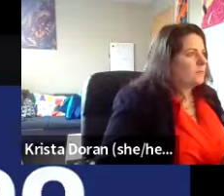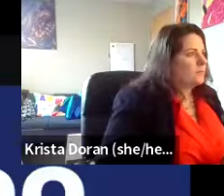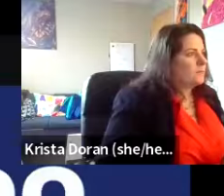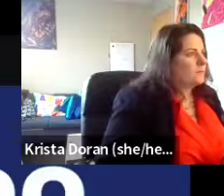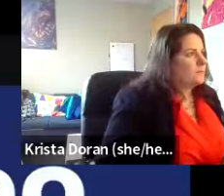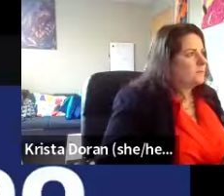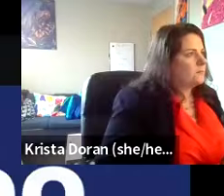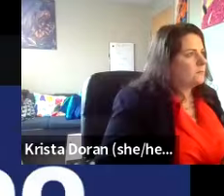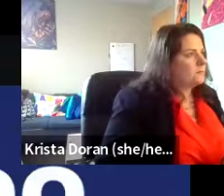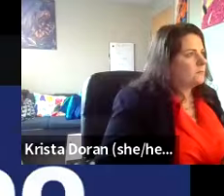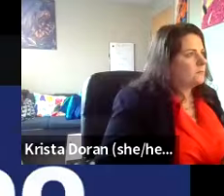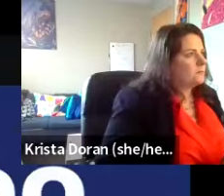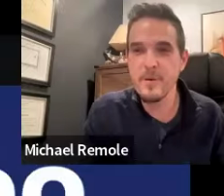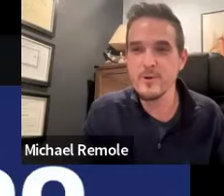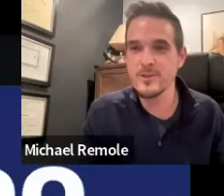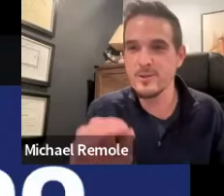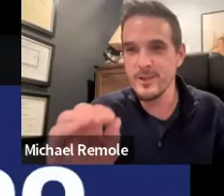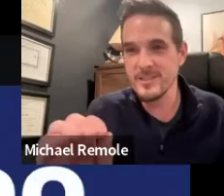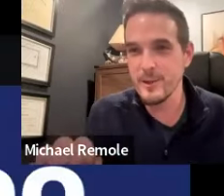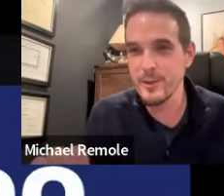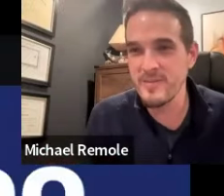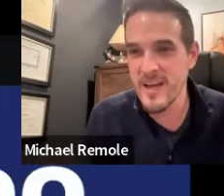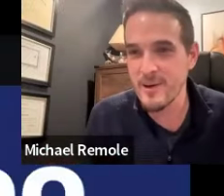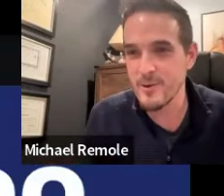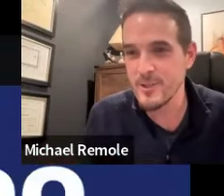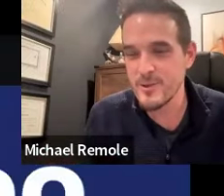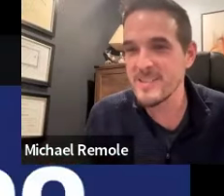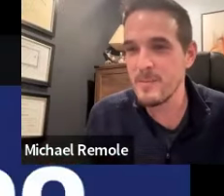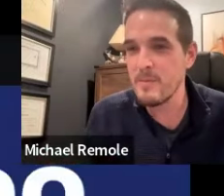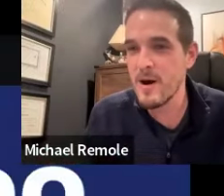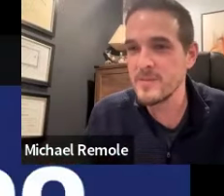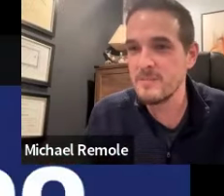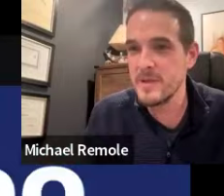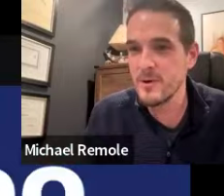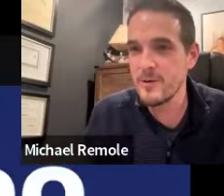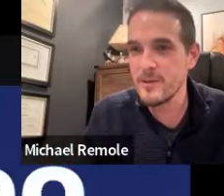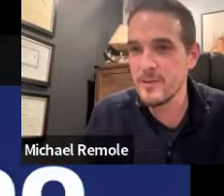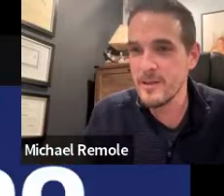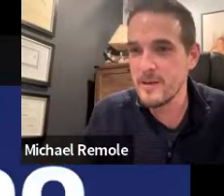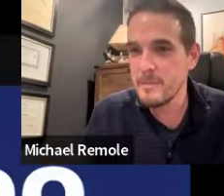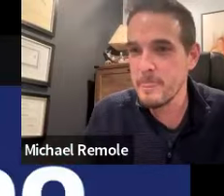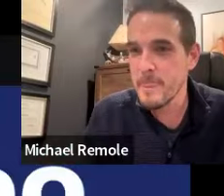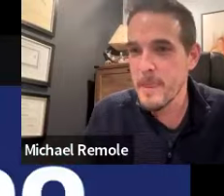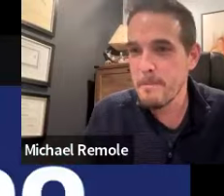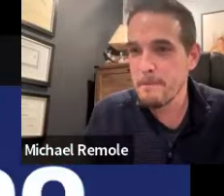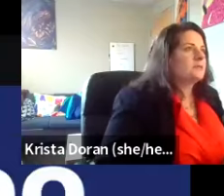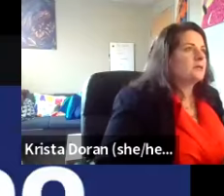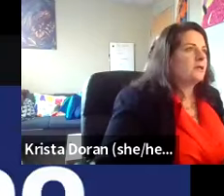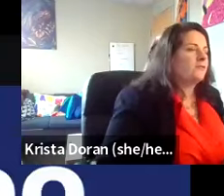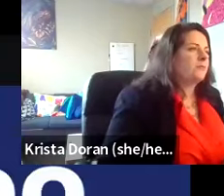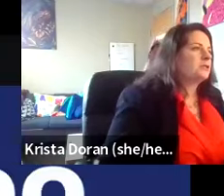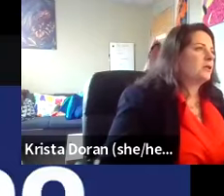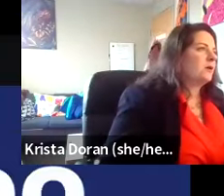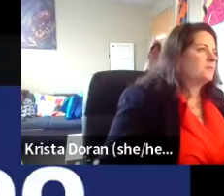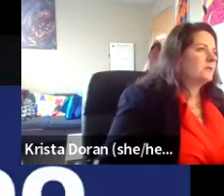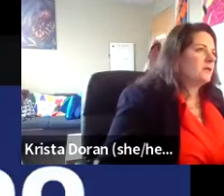anything like that? And I apologize, there's just a little bit of an echo. Did you ask about mom's mental health? Yeah, is